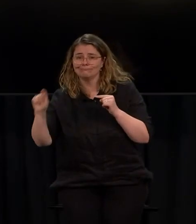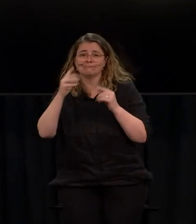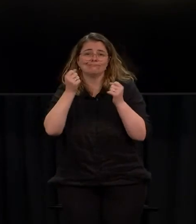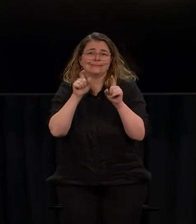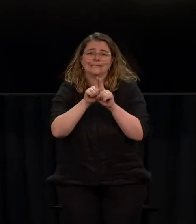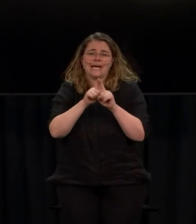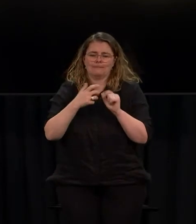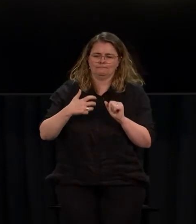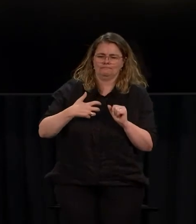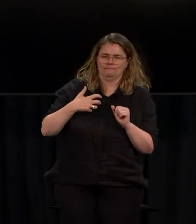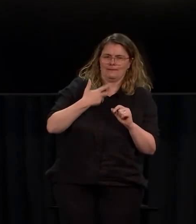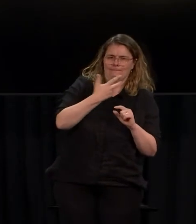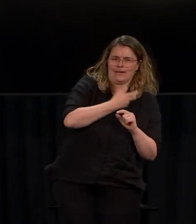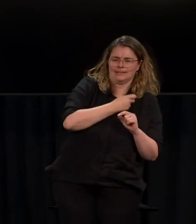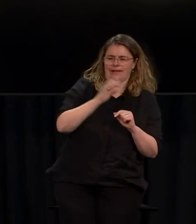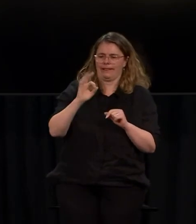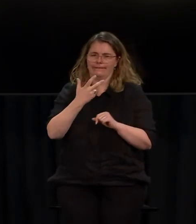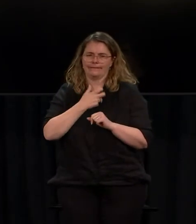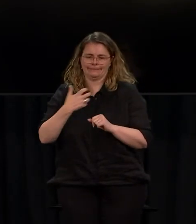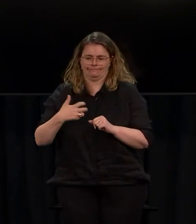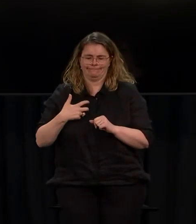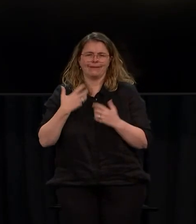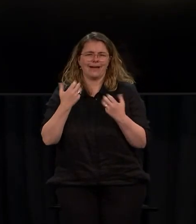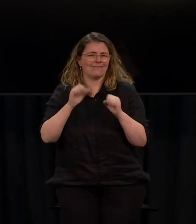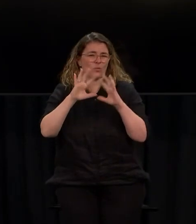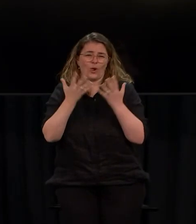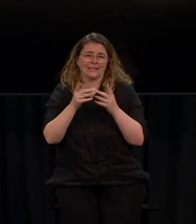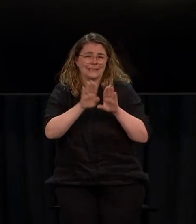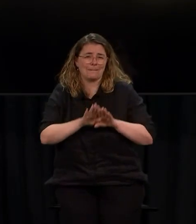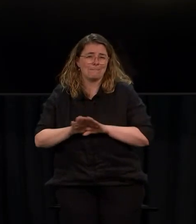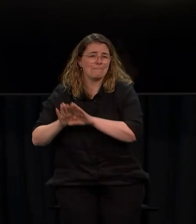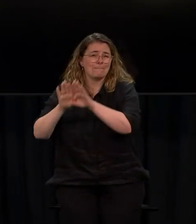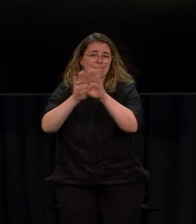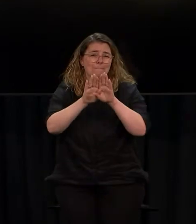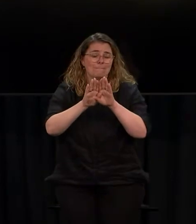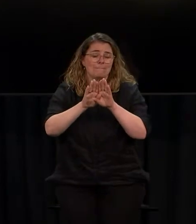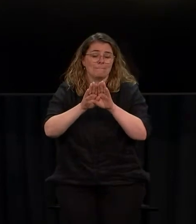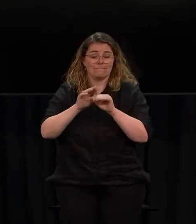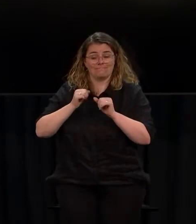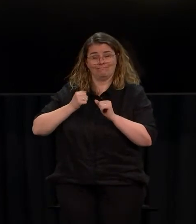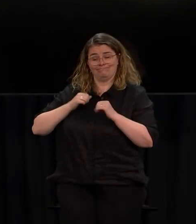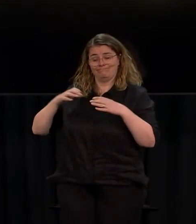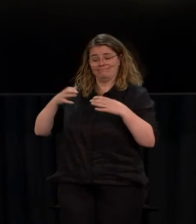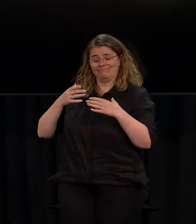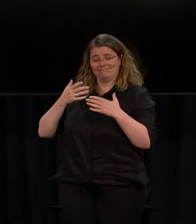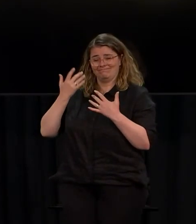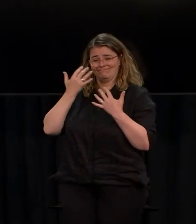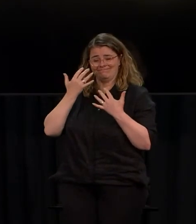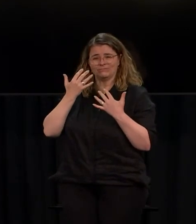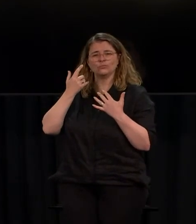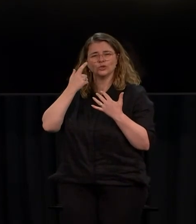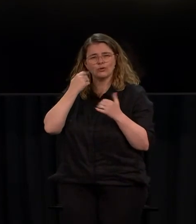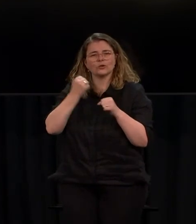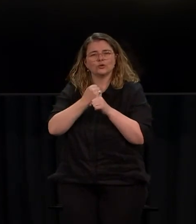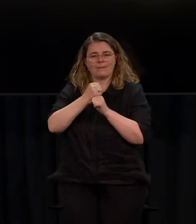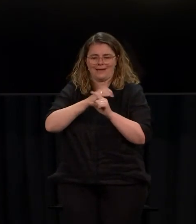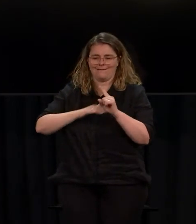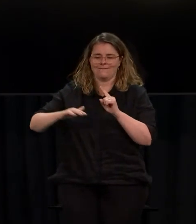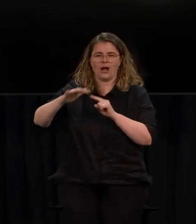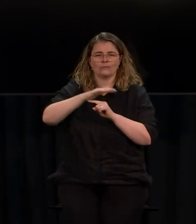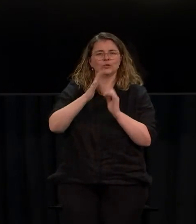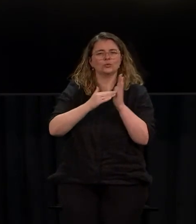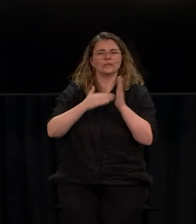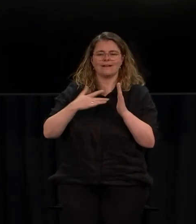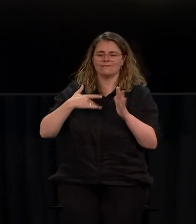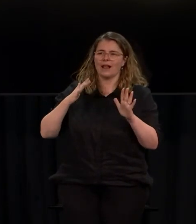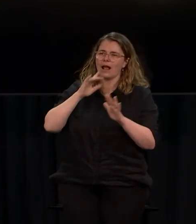that friction. But I think the important thing for us is that we've tried to continually create an environment where people feel like